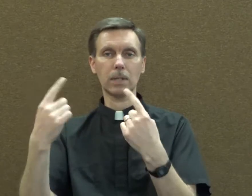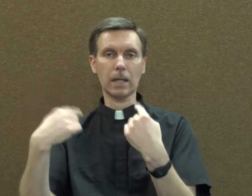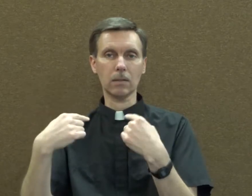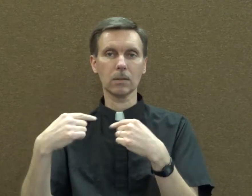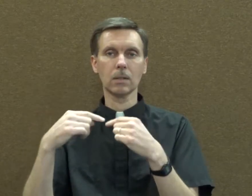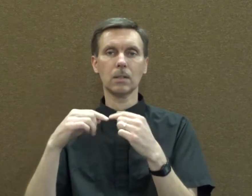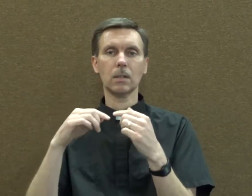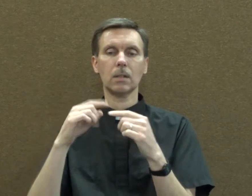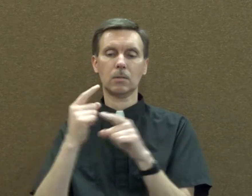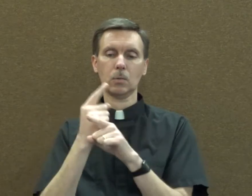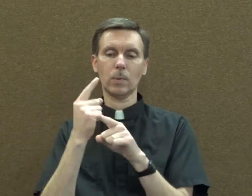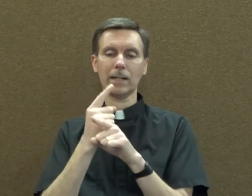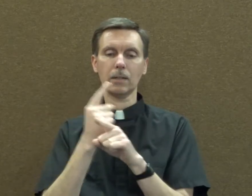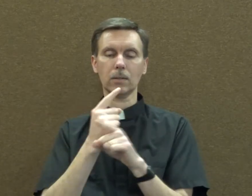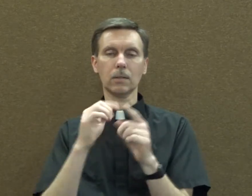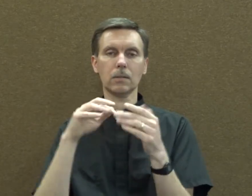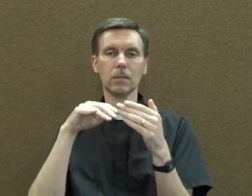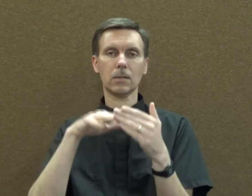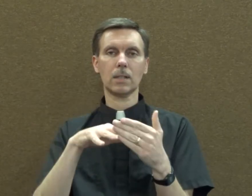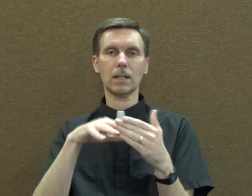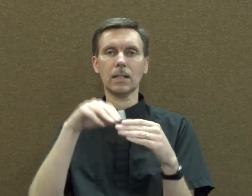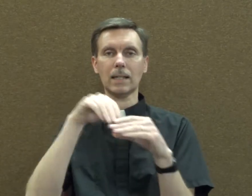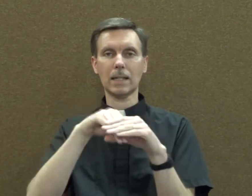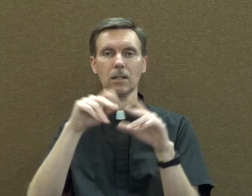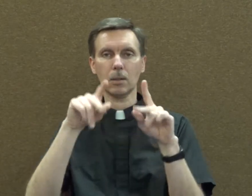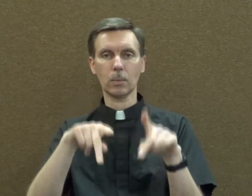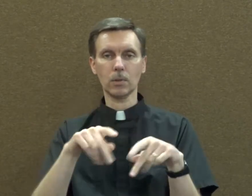attend the regular study in person.